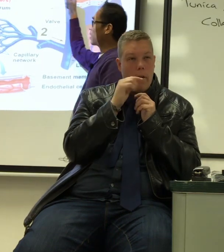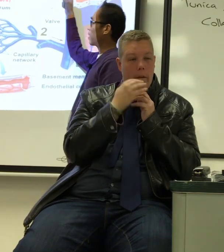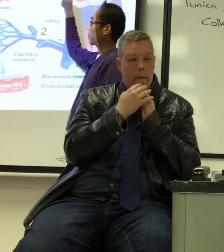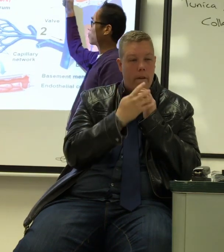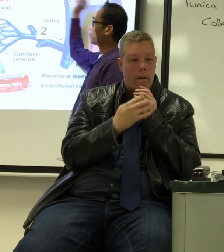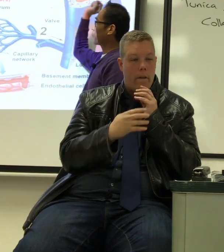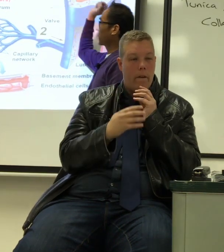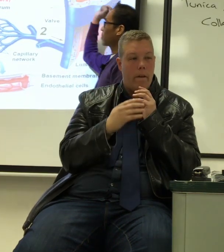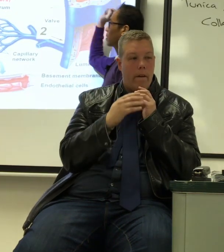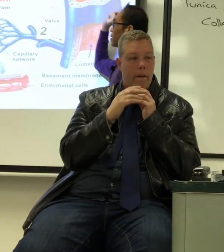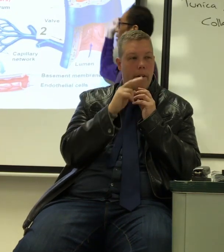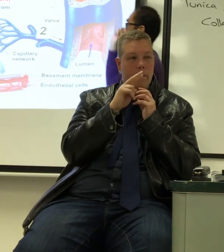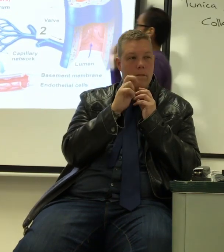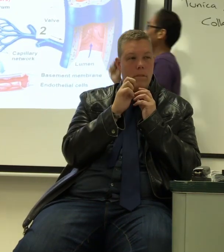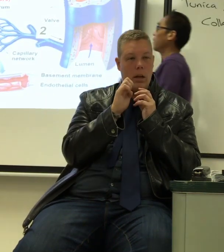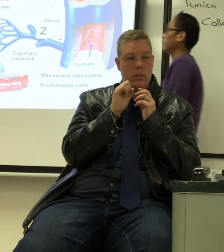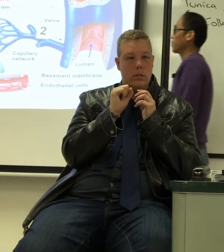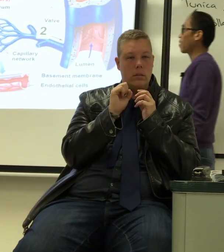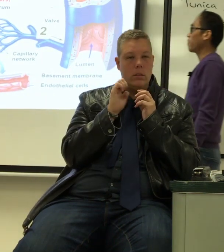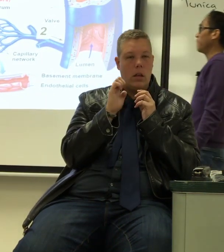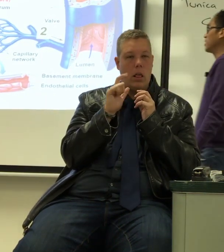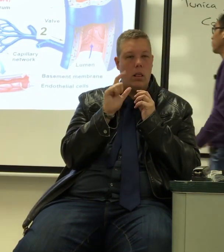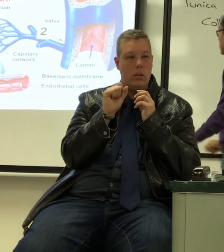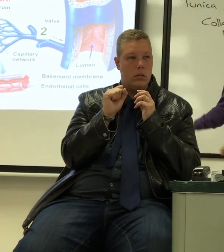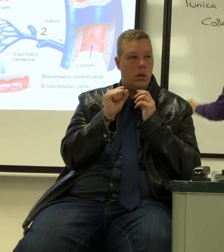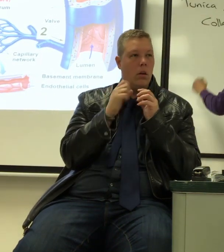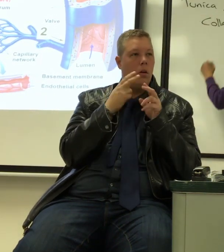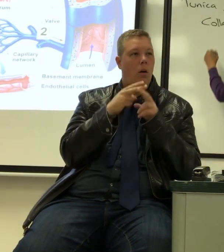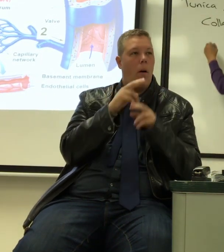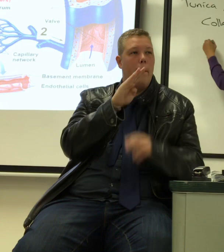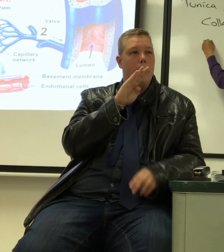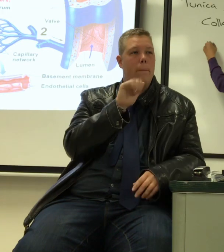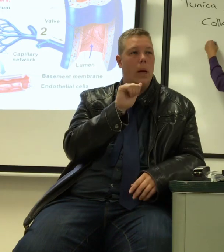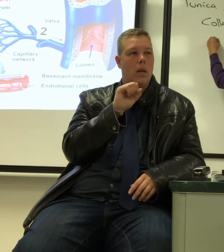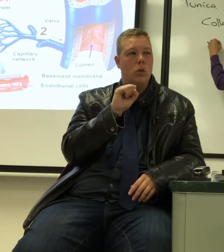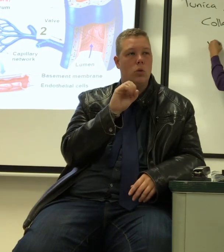within this layer. They're called the basal vasorum,